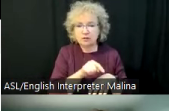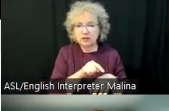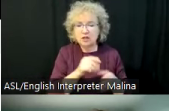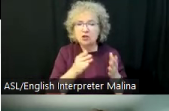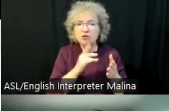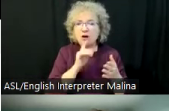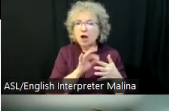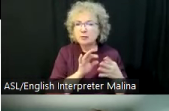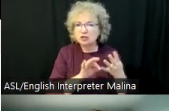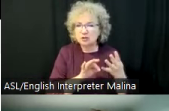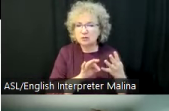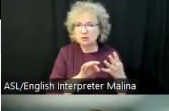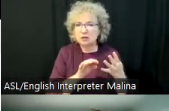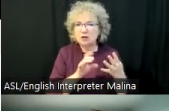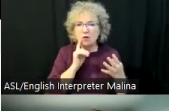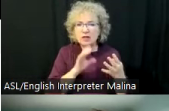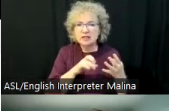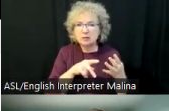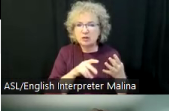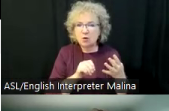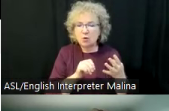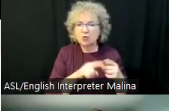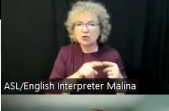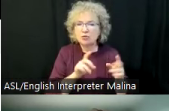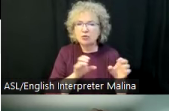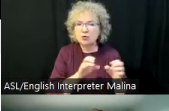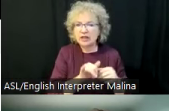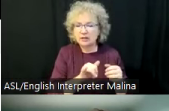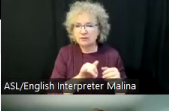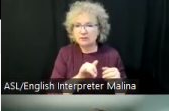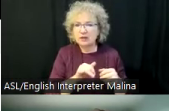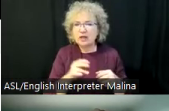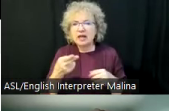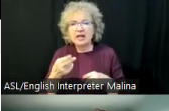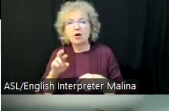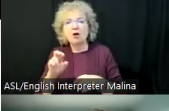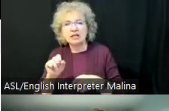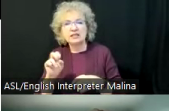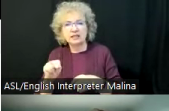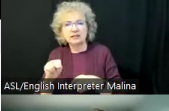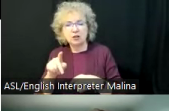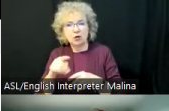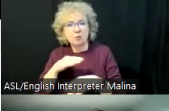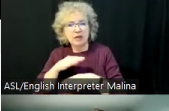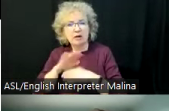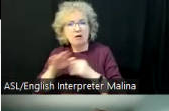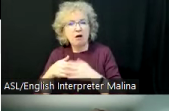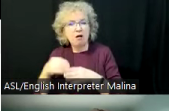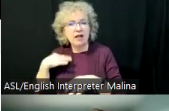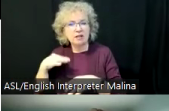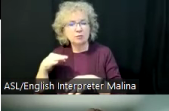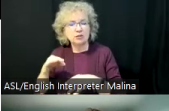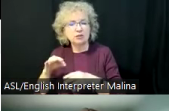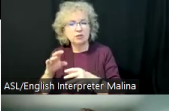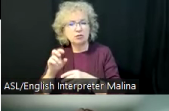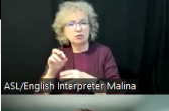optional for CCOs to fill or request. Here with HRSN, if you meet all the eligibility criteria, these